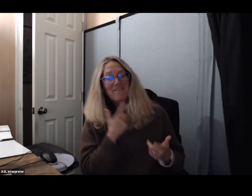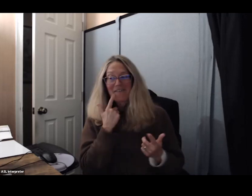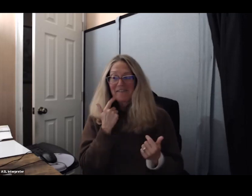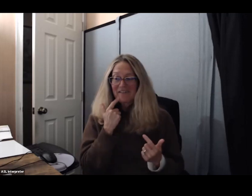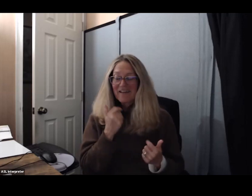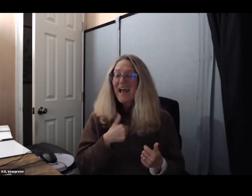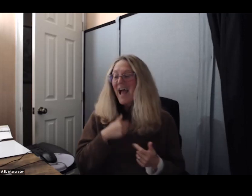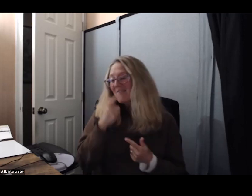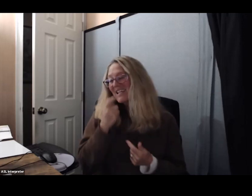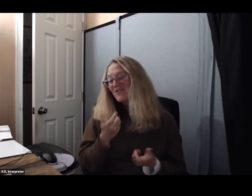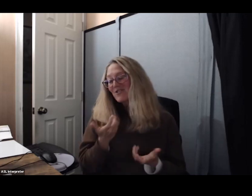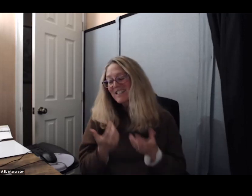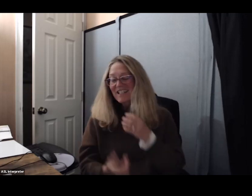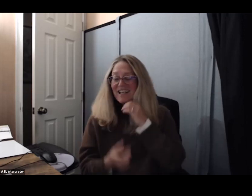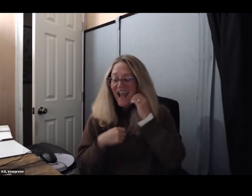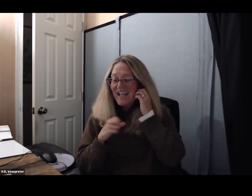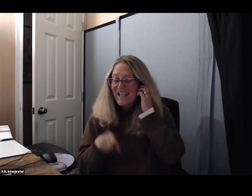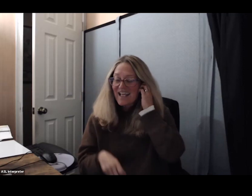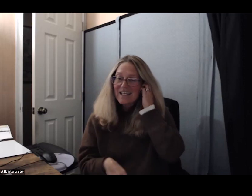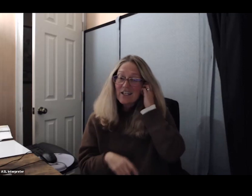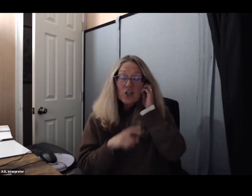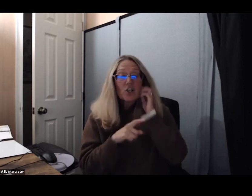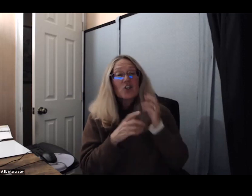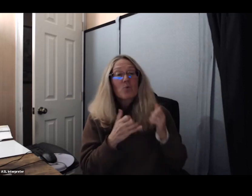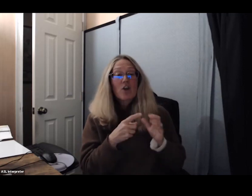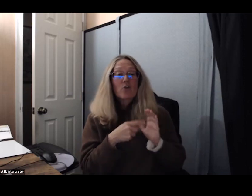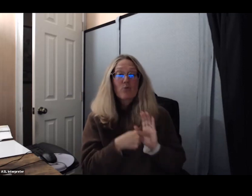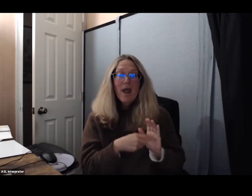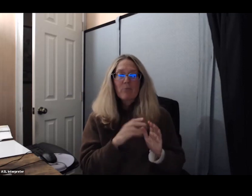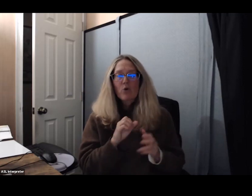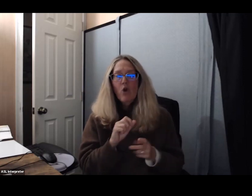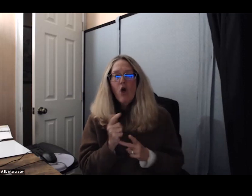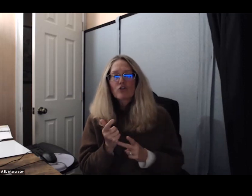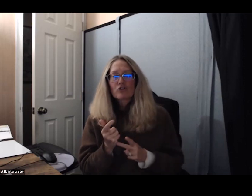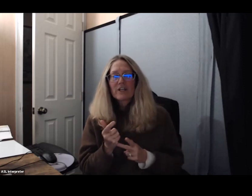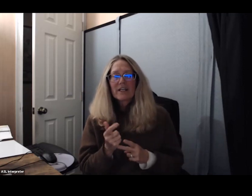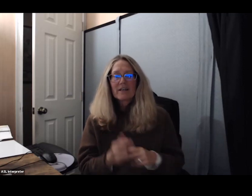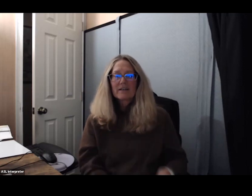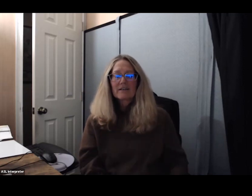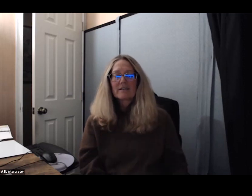I'd be interested in that one. Okay. Do you want to be the rep or you want to be the alternate?